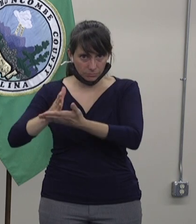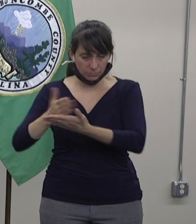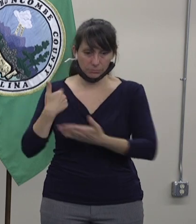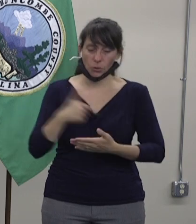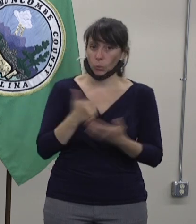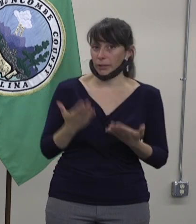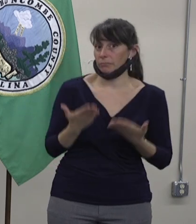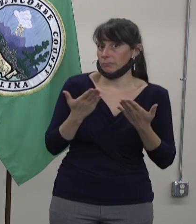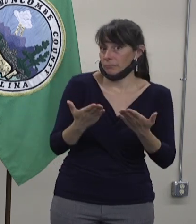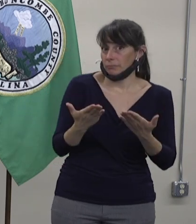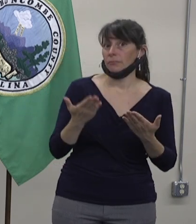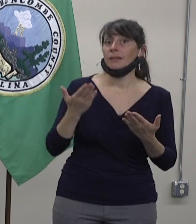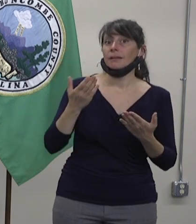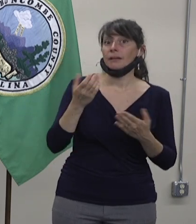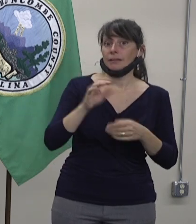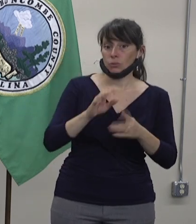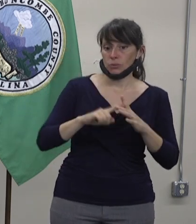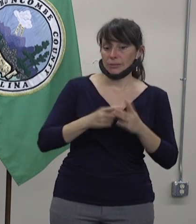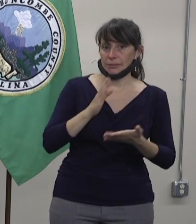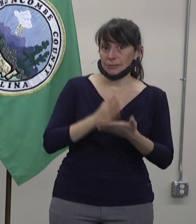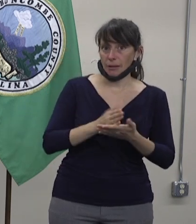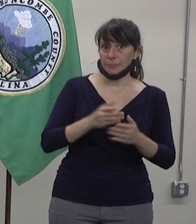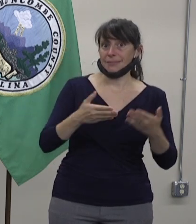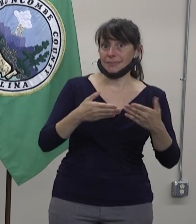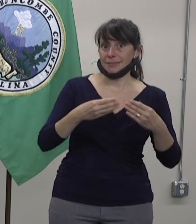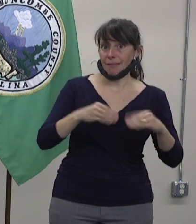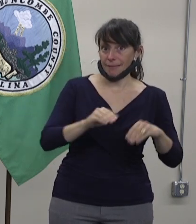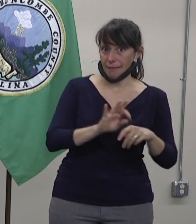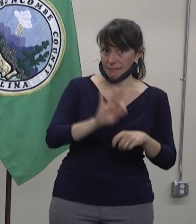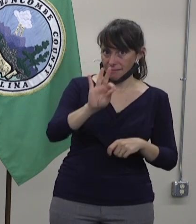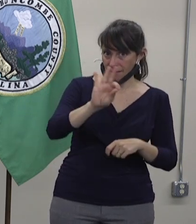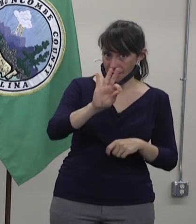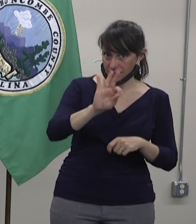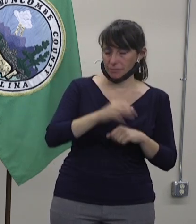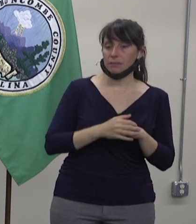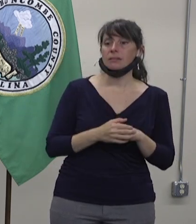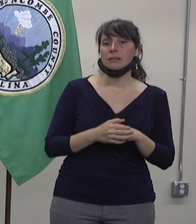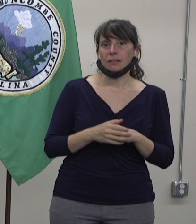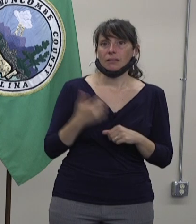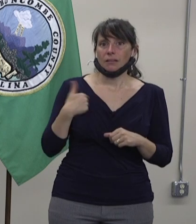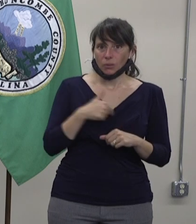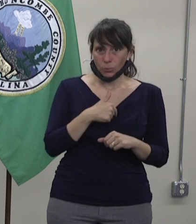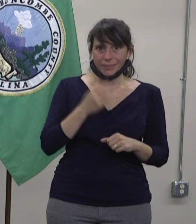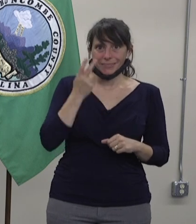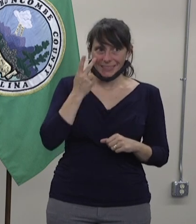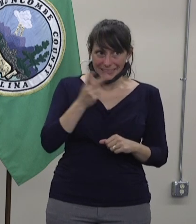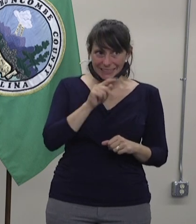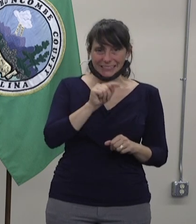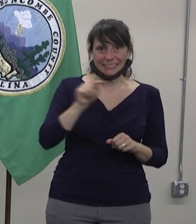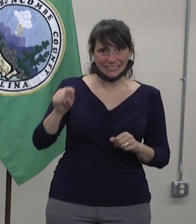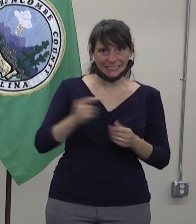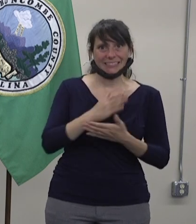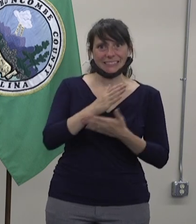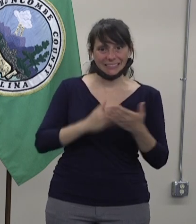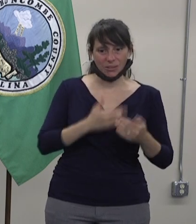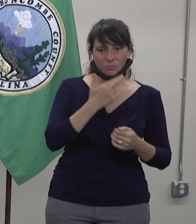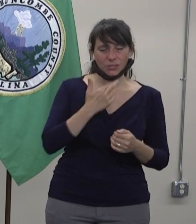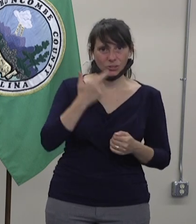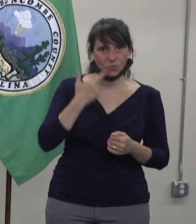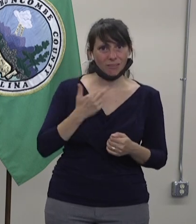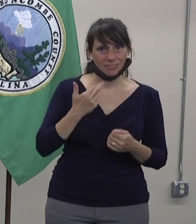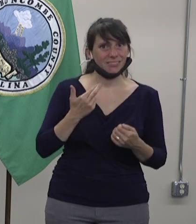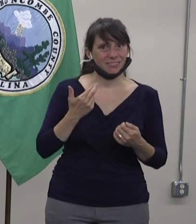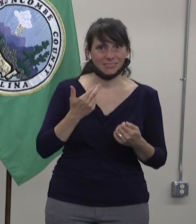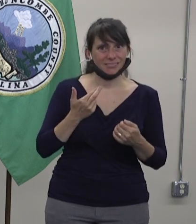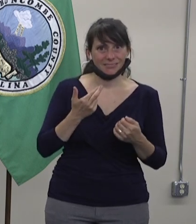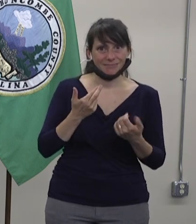guidance, we have received reports of several restaurants who are not in compliance with state and local orders and are essentially operating